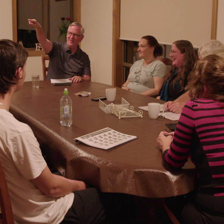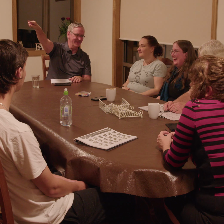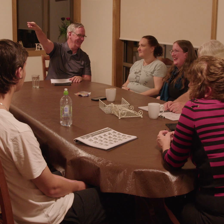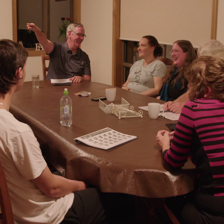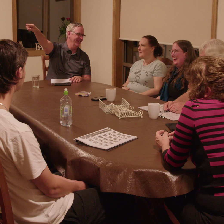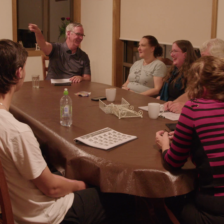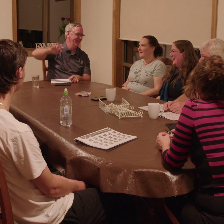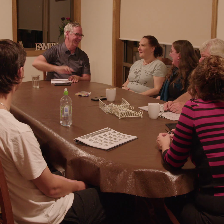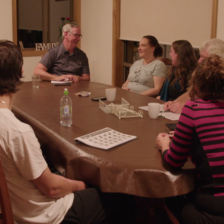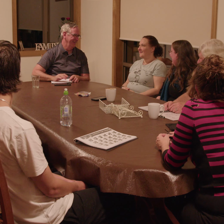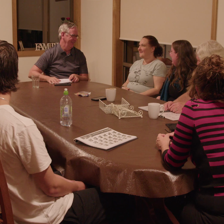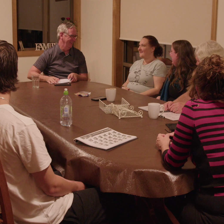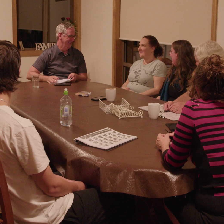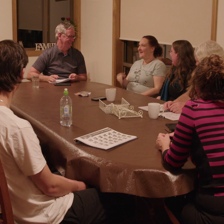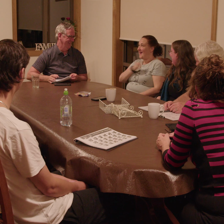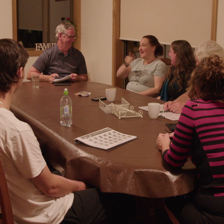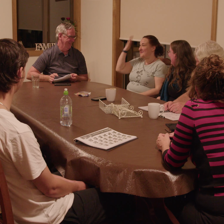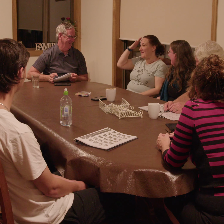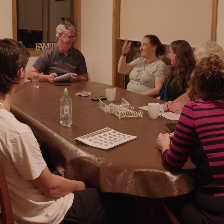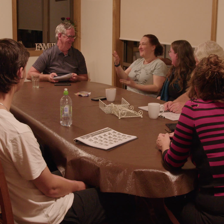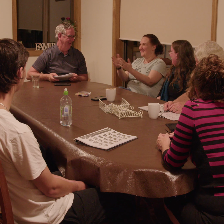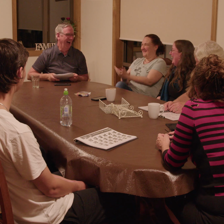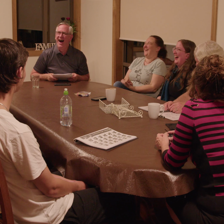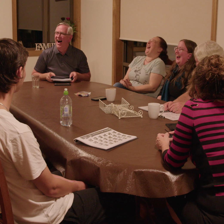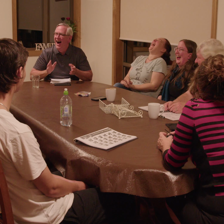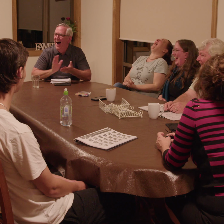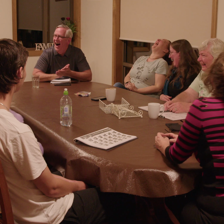What's her name? Alice Mom?